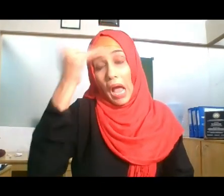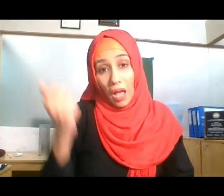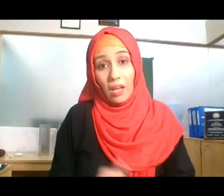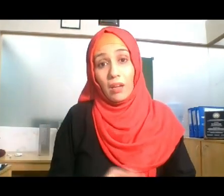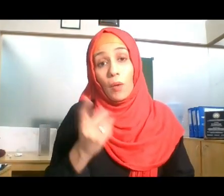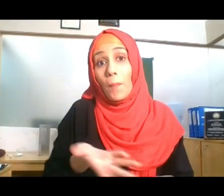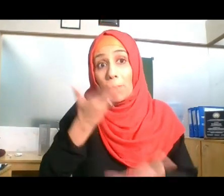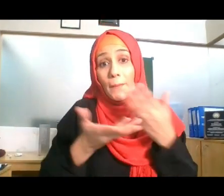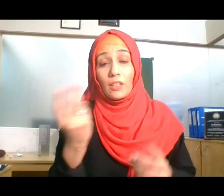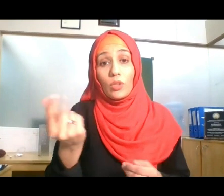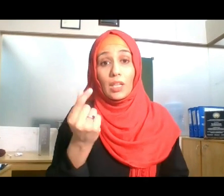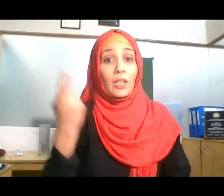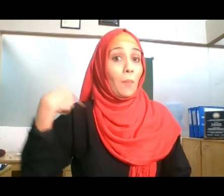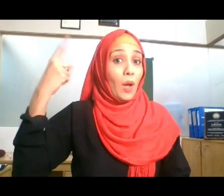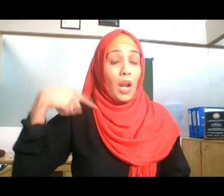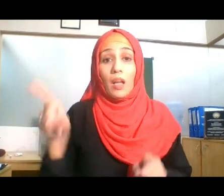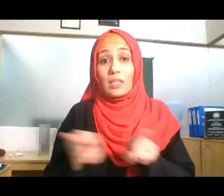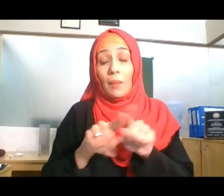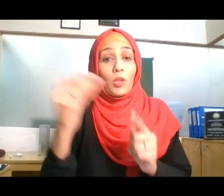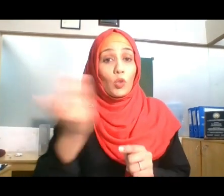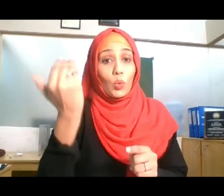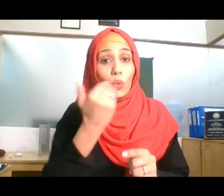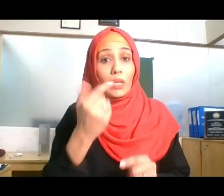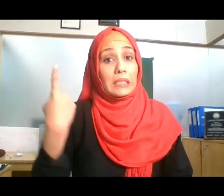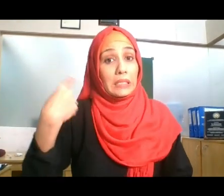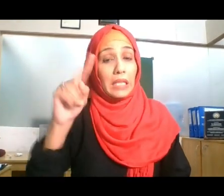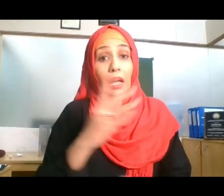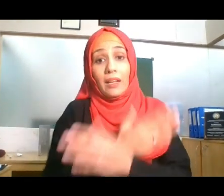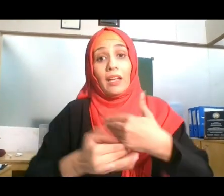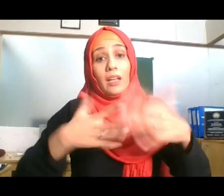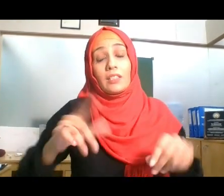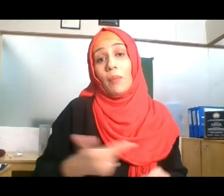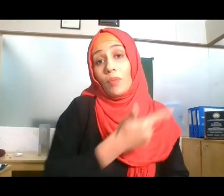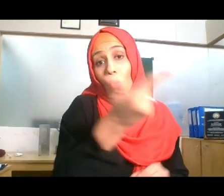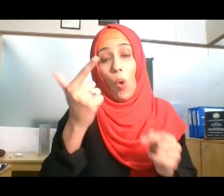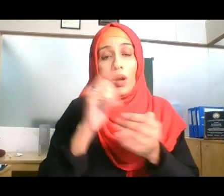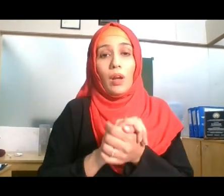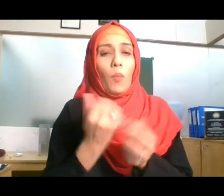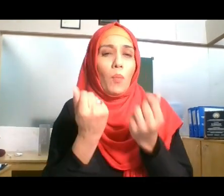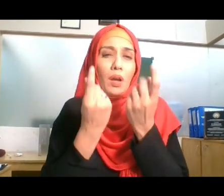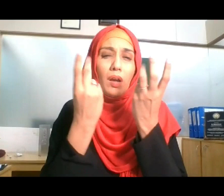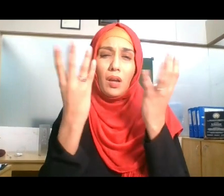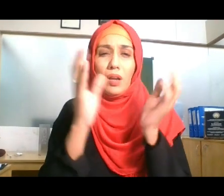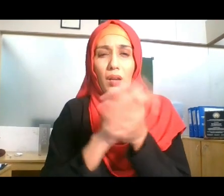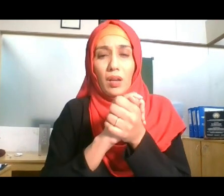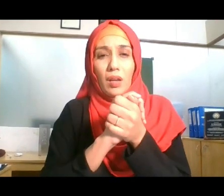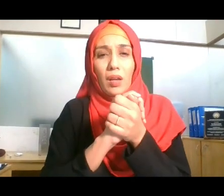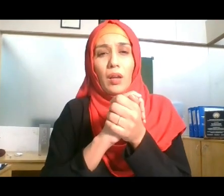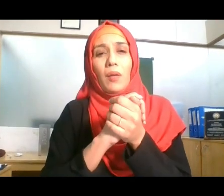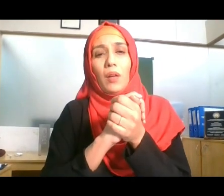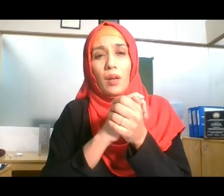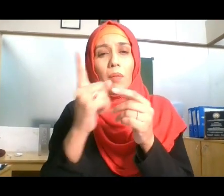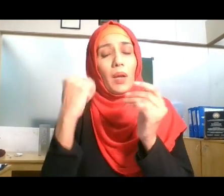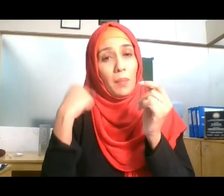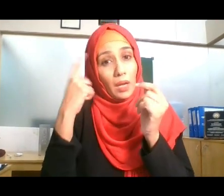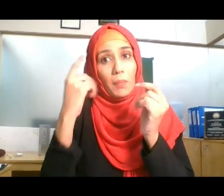highlighted in the historic Convention on the Rights of Persons with Disabilities. We have a number of commissions and high-level forums